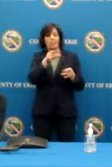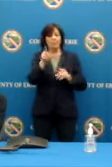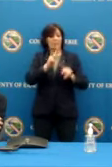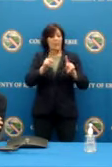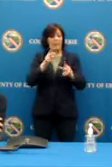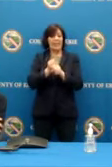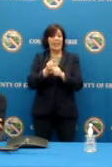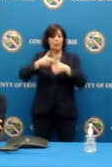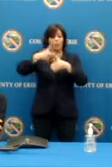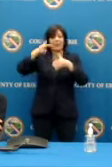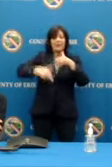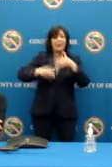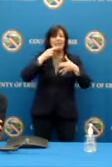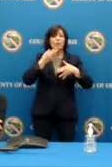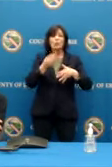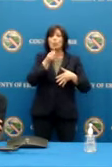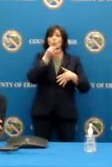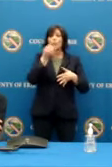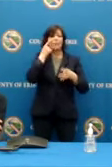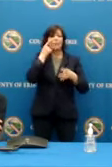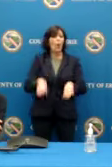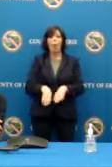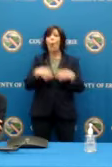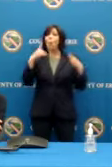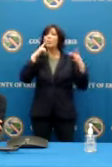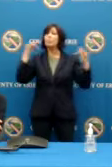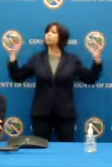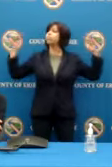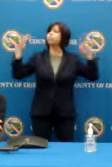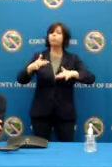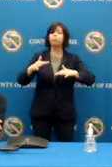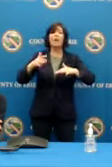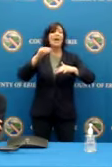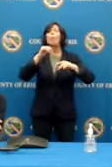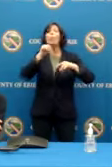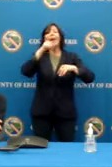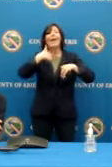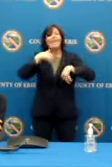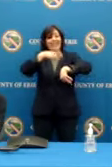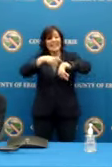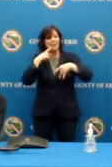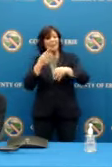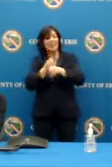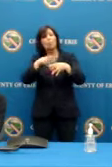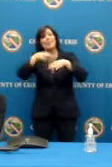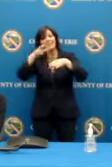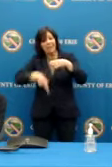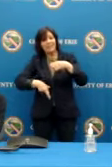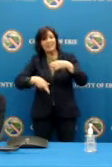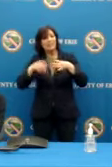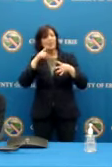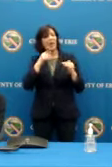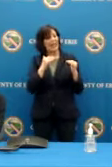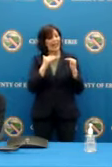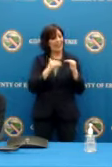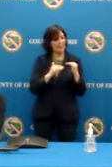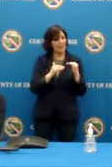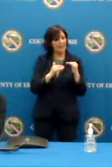short period of time. And so if we open it up to the if the community labs open it up too broadly